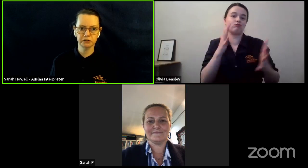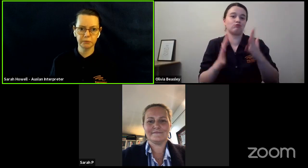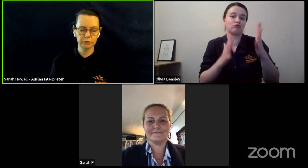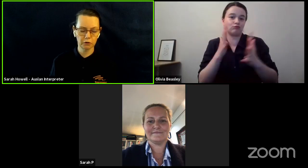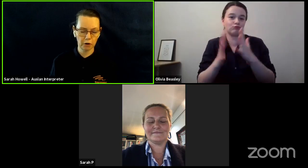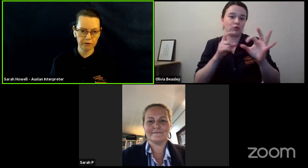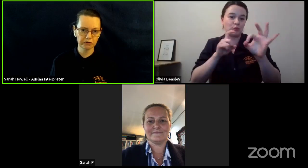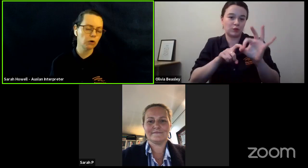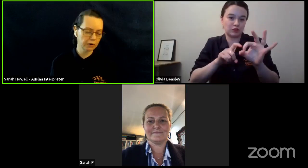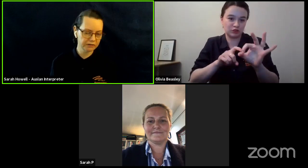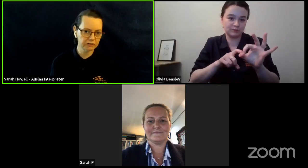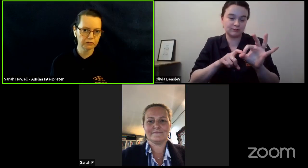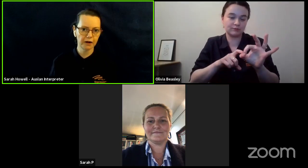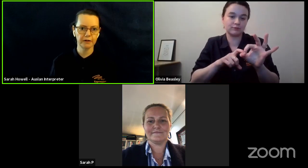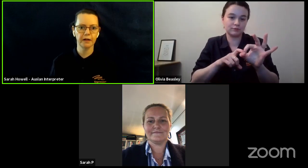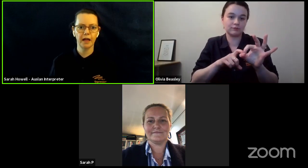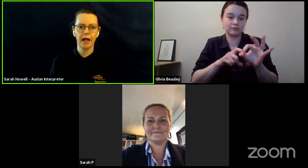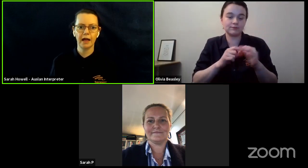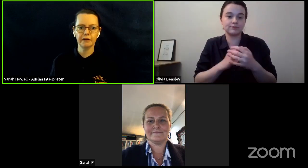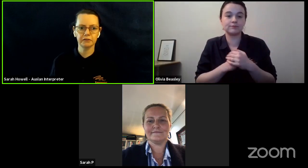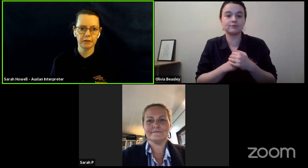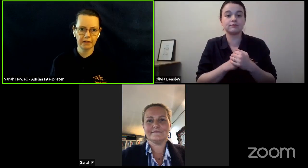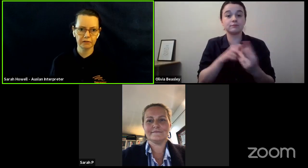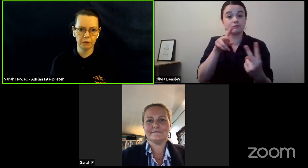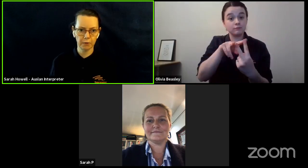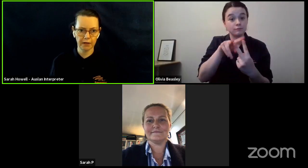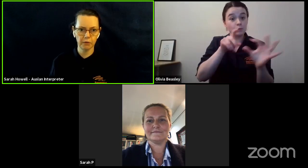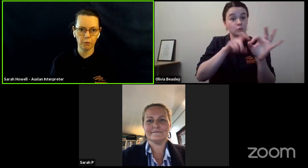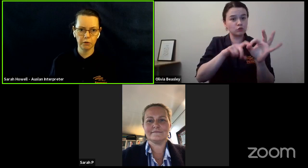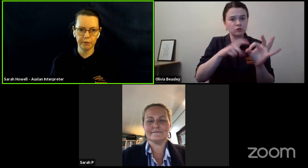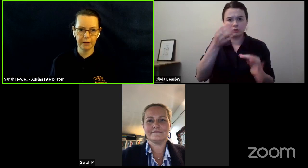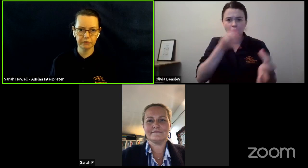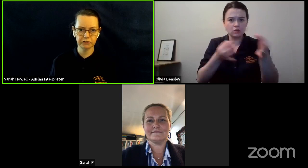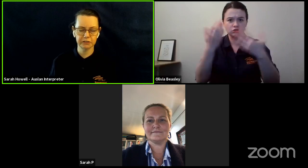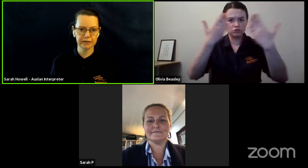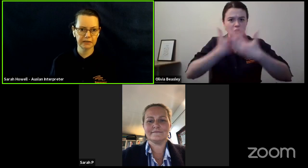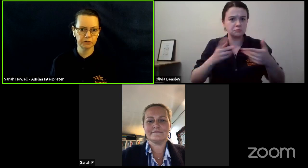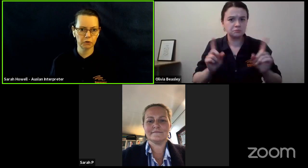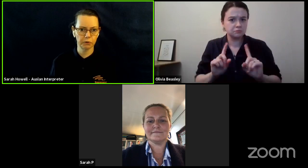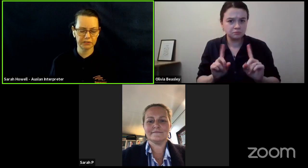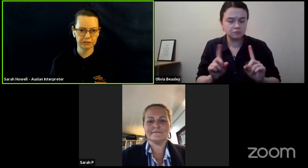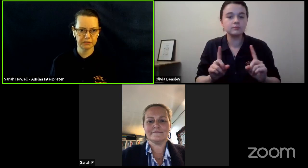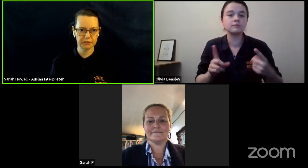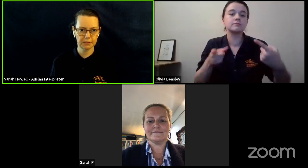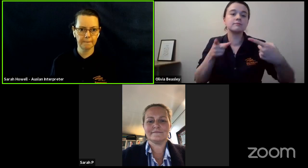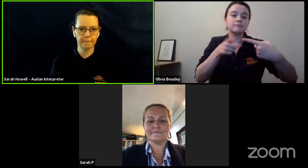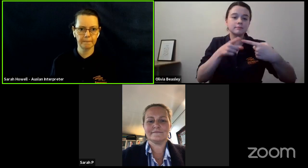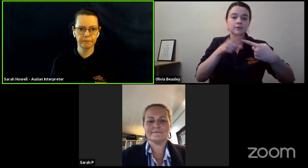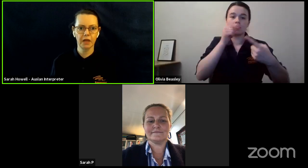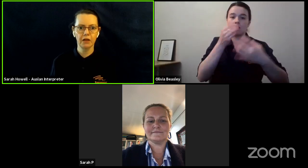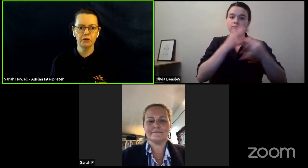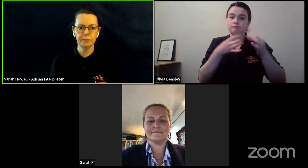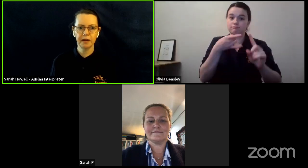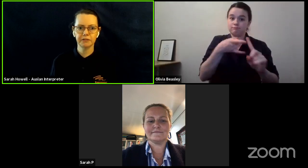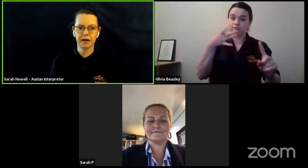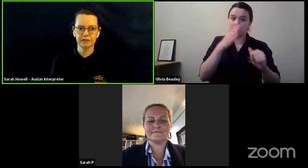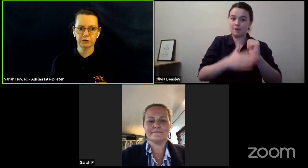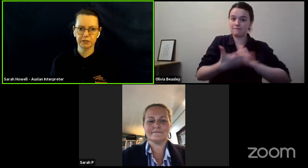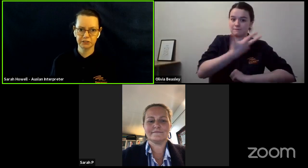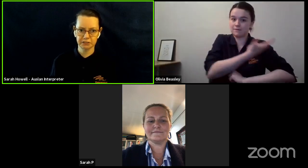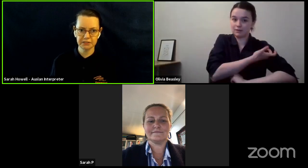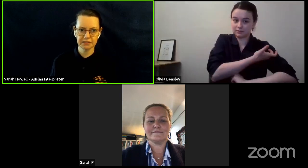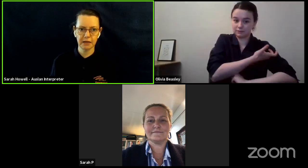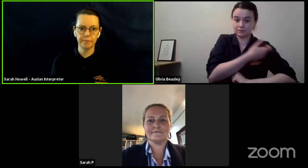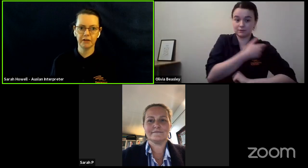also our Zoom commentary or questions rather, and that's the way we'll be able to accept your questions. You'll be able to